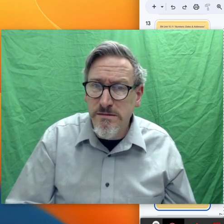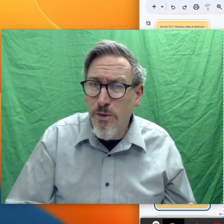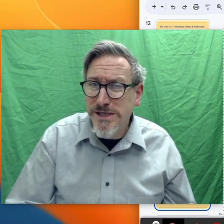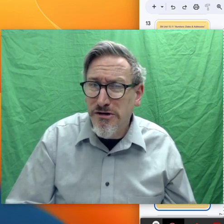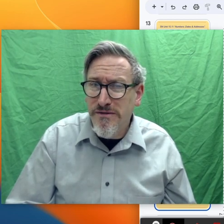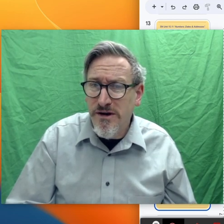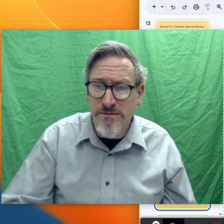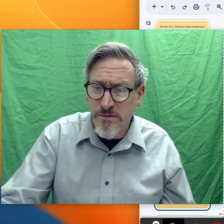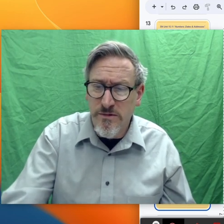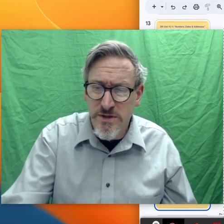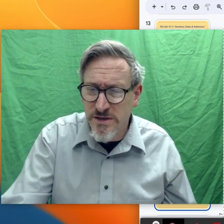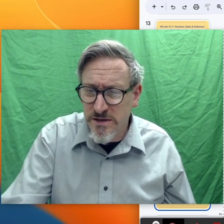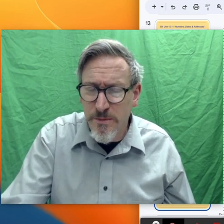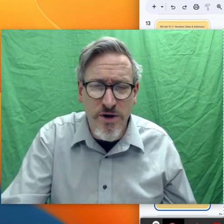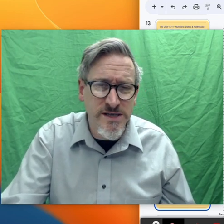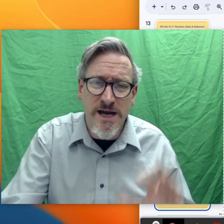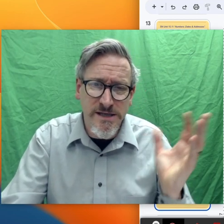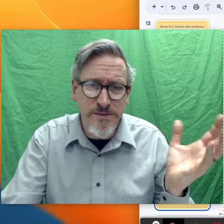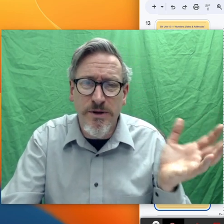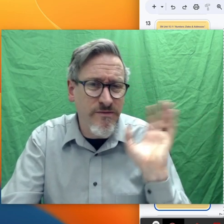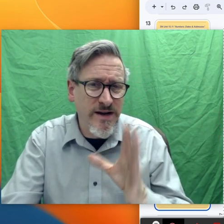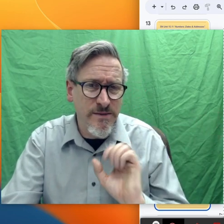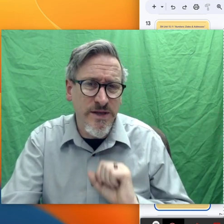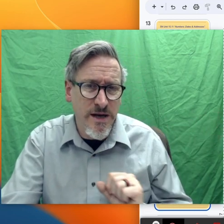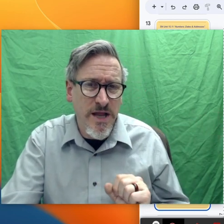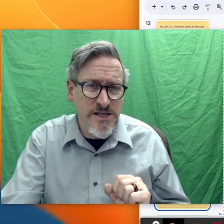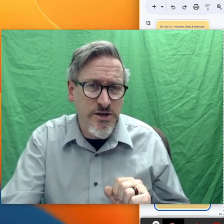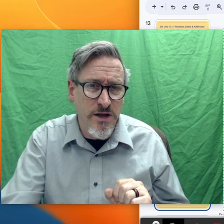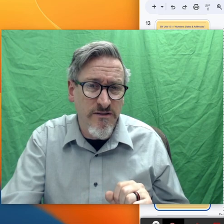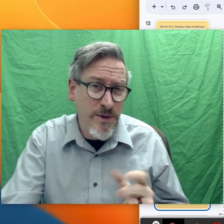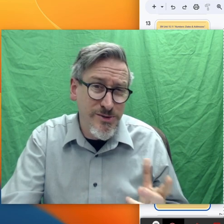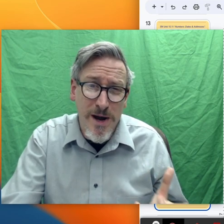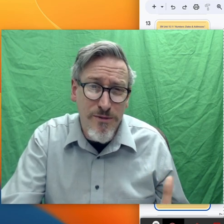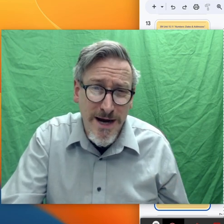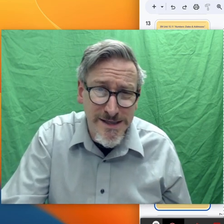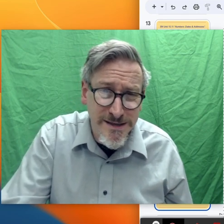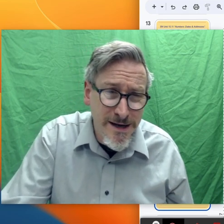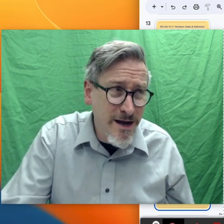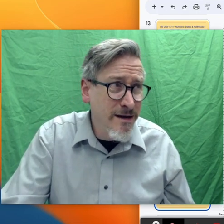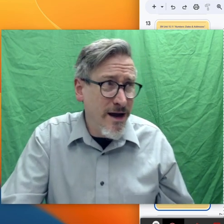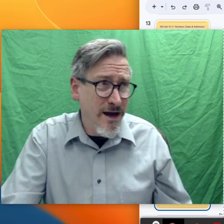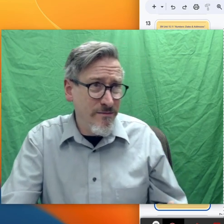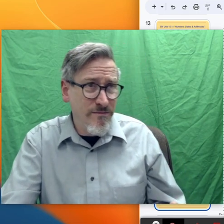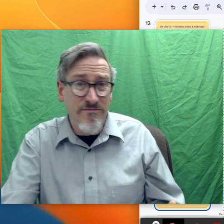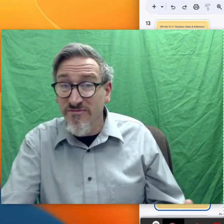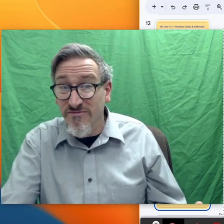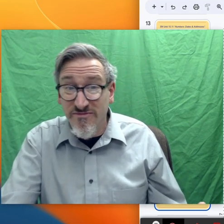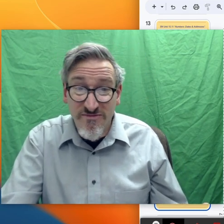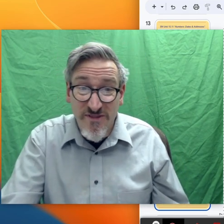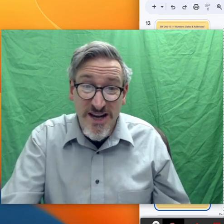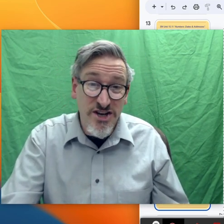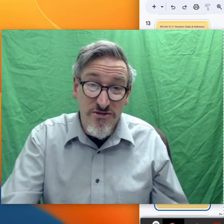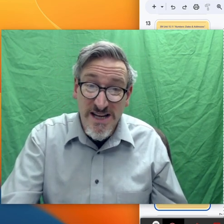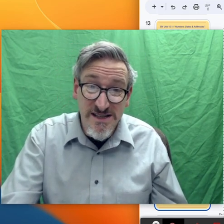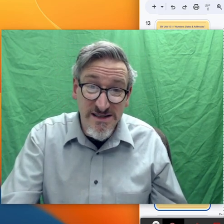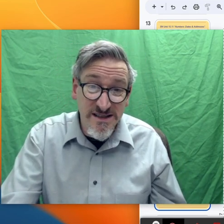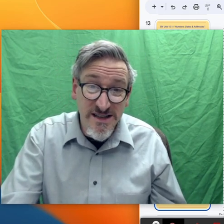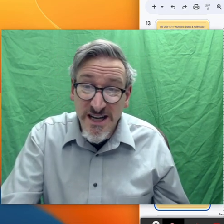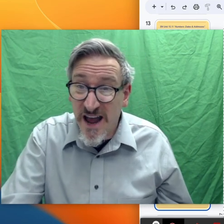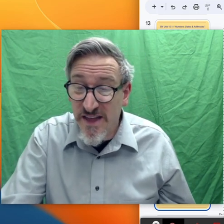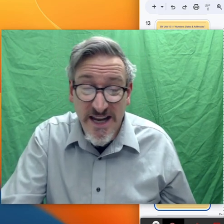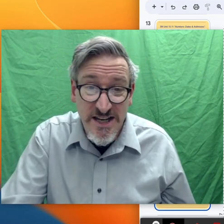Always start there. The book is nice, but find something that applies to your life, because why practice an